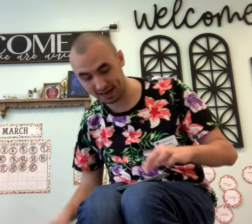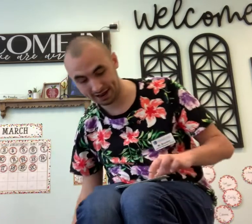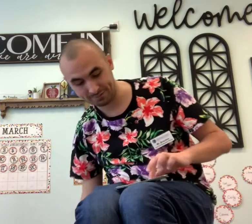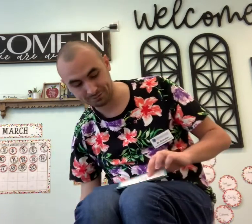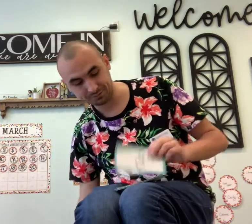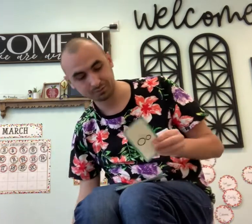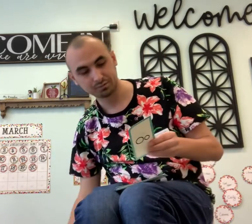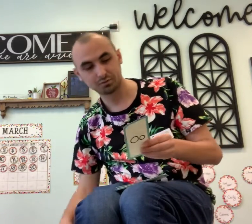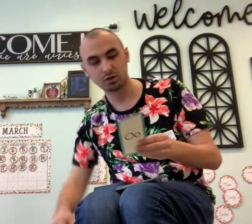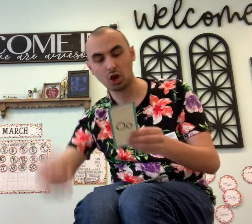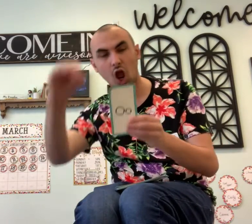O.